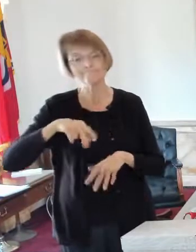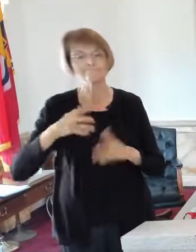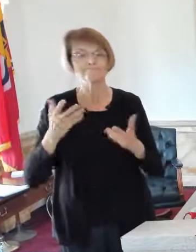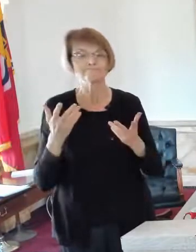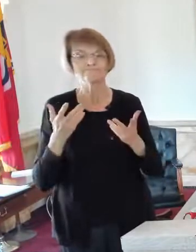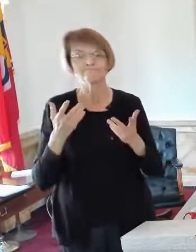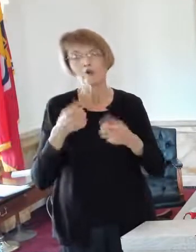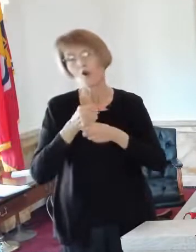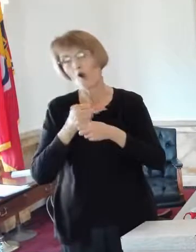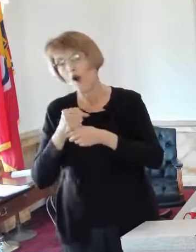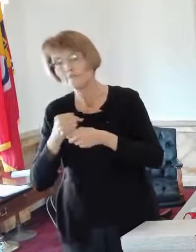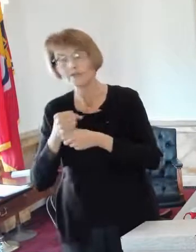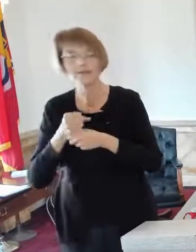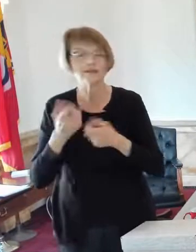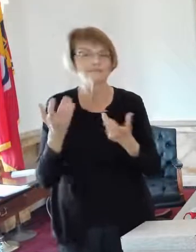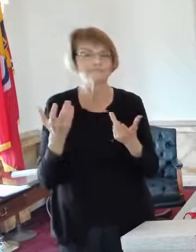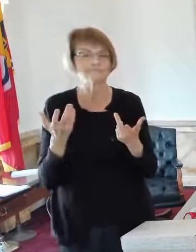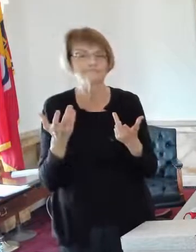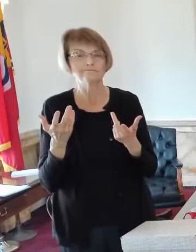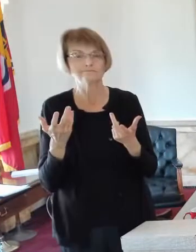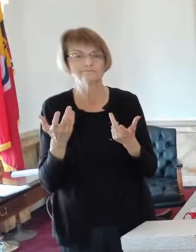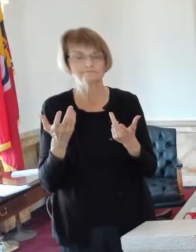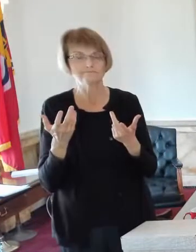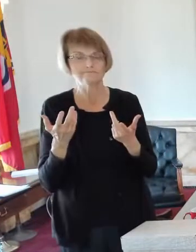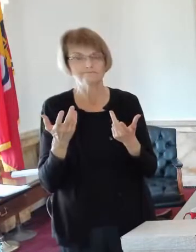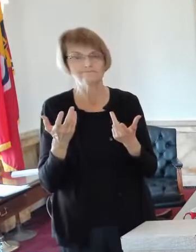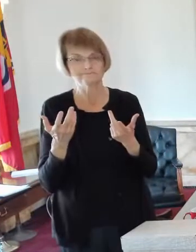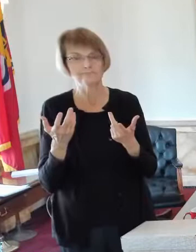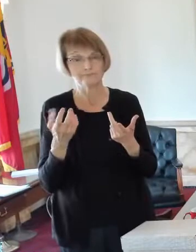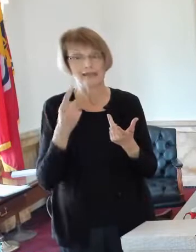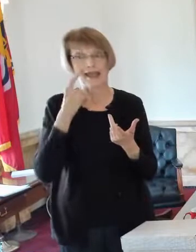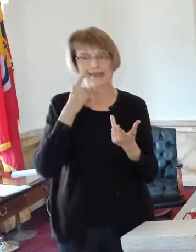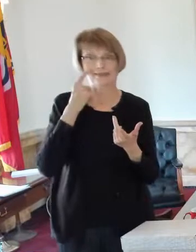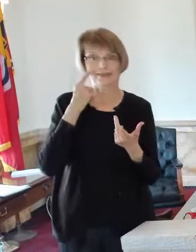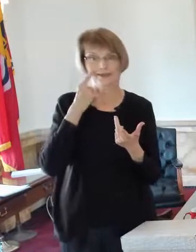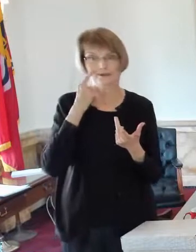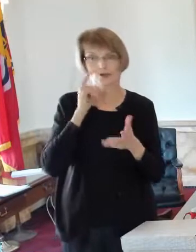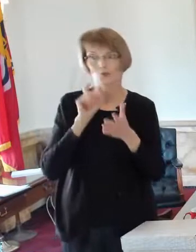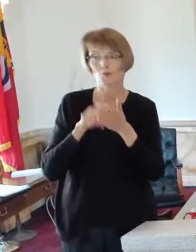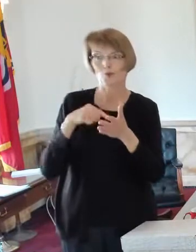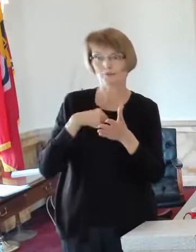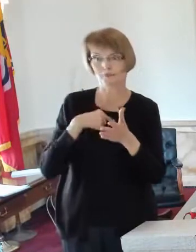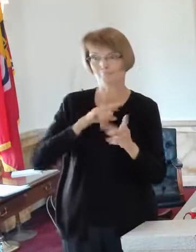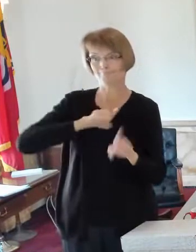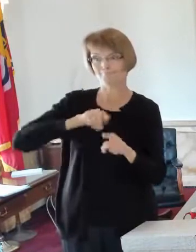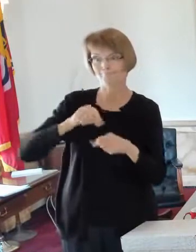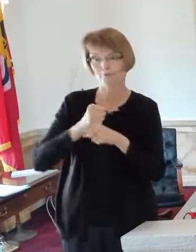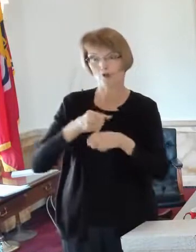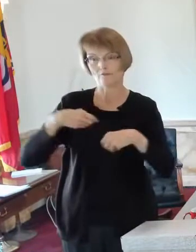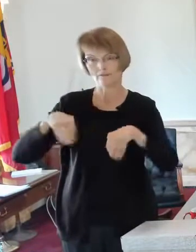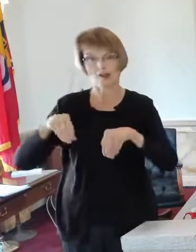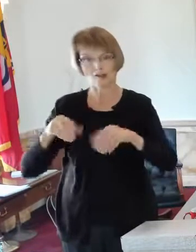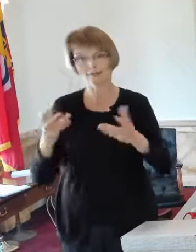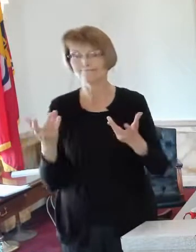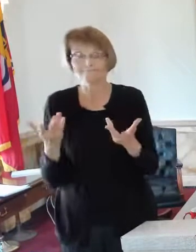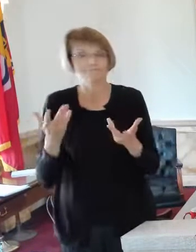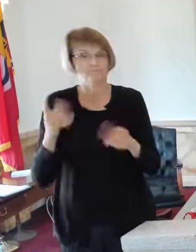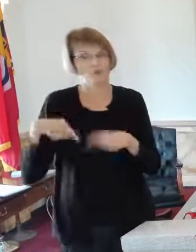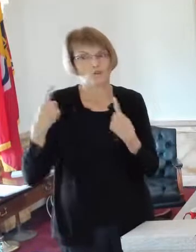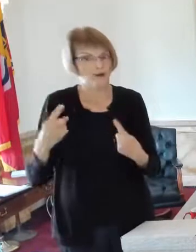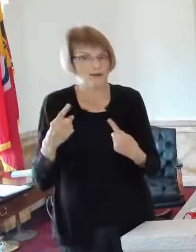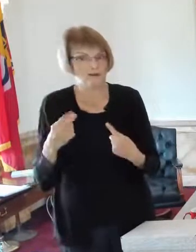go have coffee. I think I'll be seen at the coffee shops more often. I haven't really had a lot of time to do that,